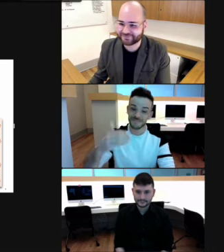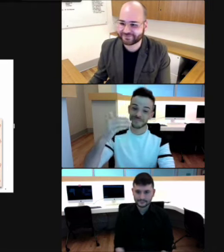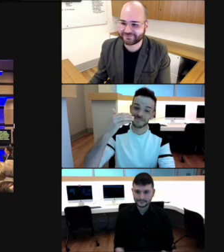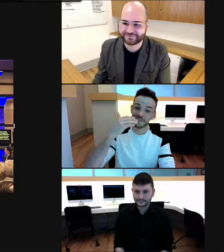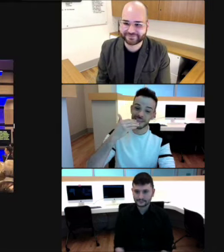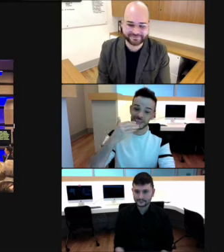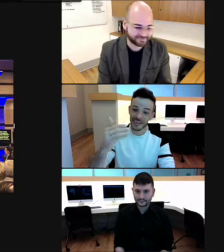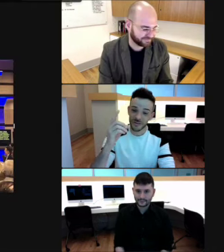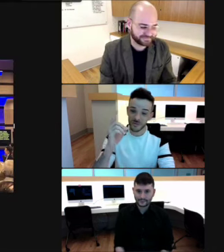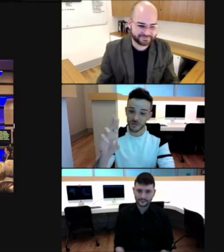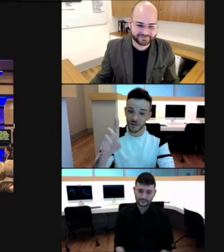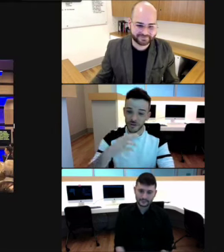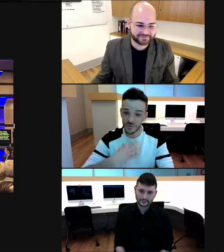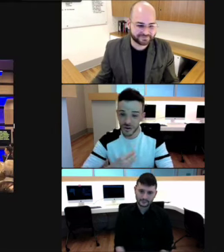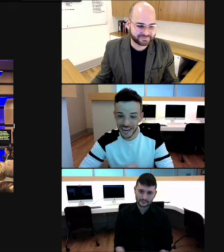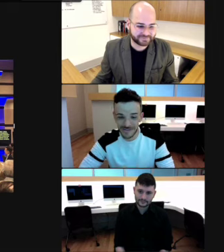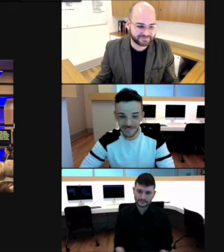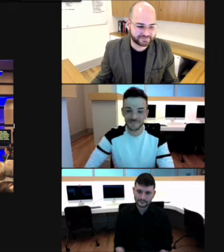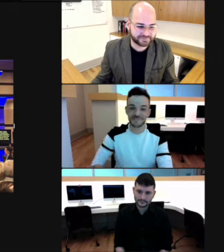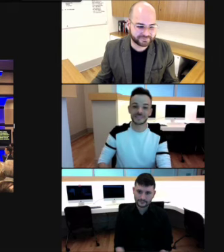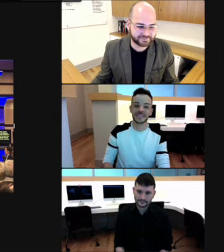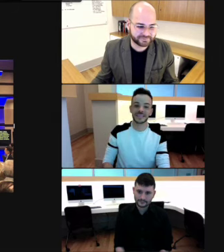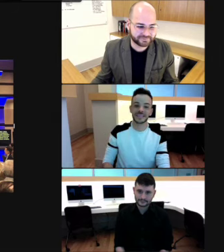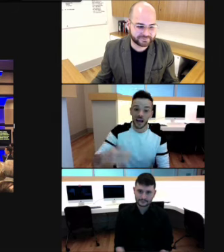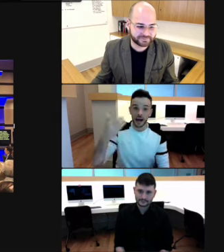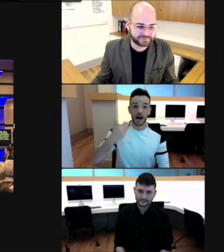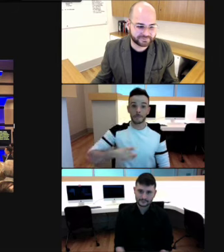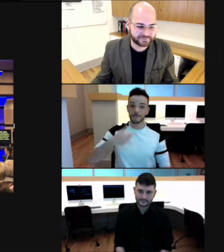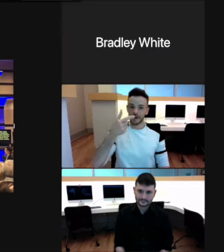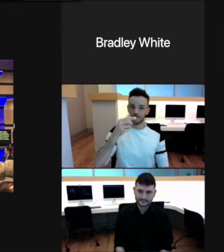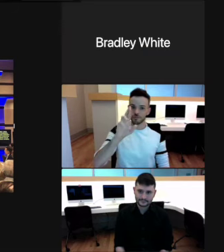Hi, thank you, Dr. White.